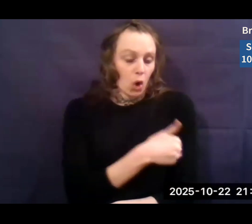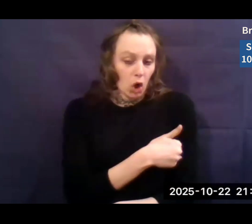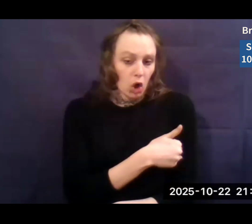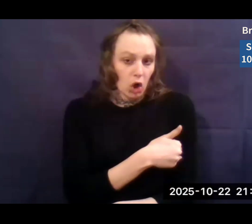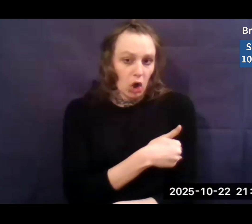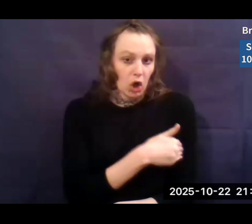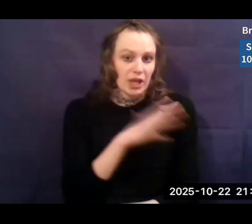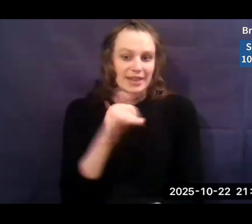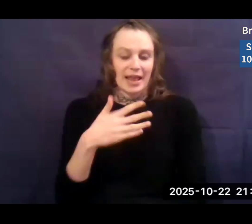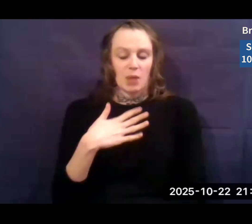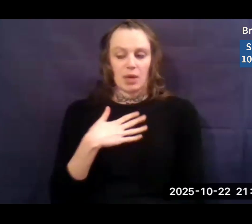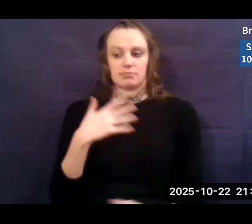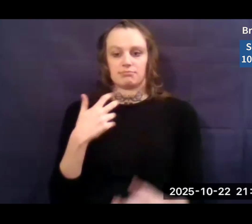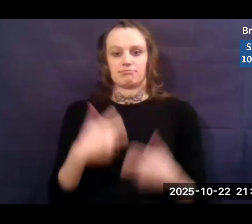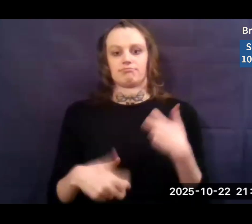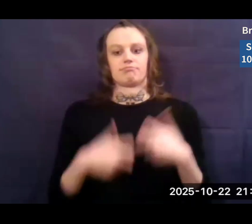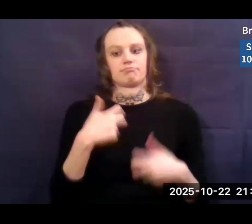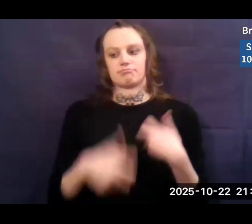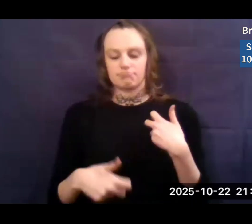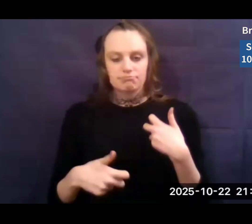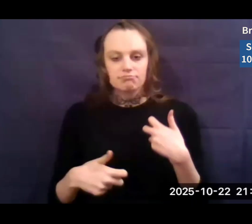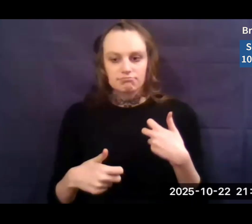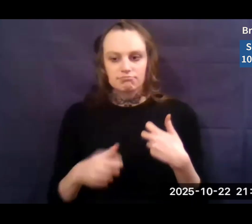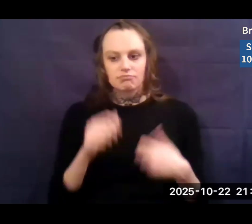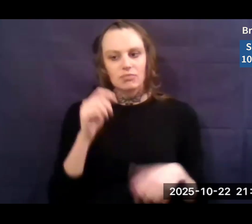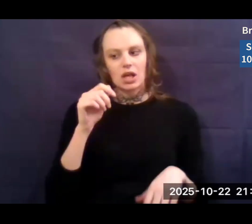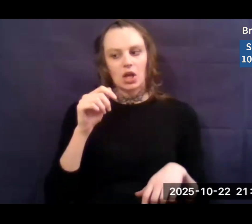was my dilemma. Couldn't stop drinking,